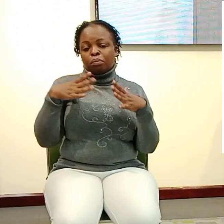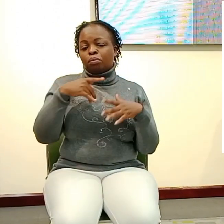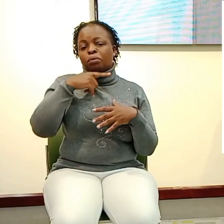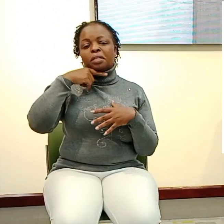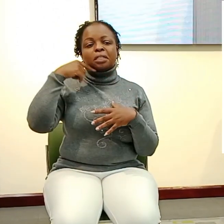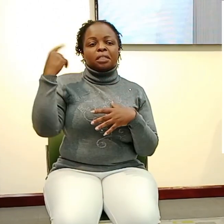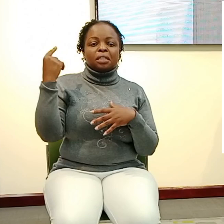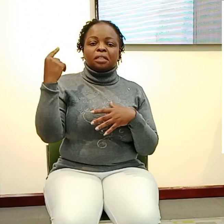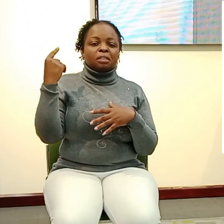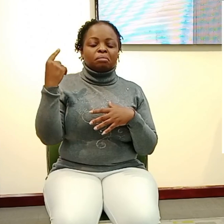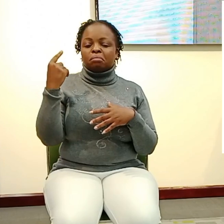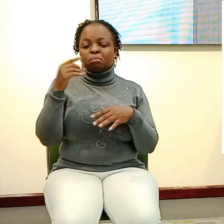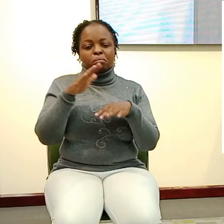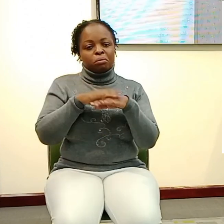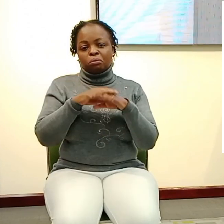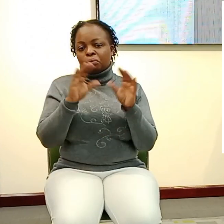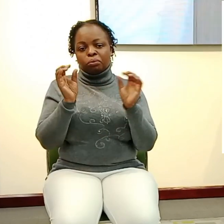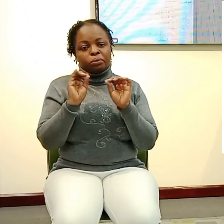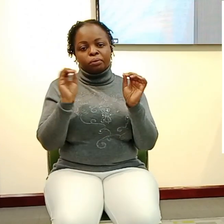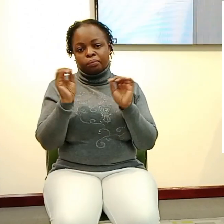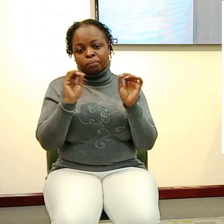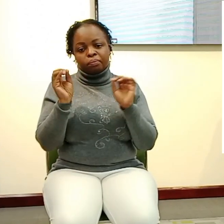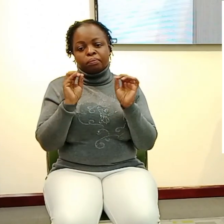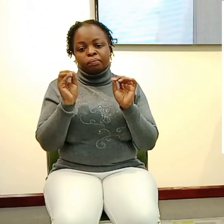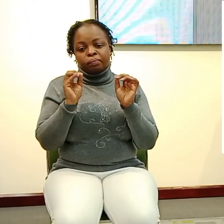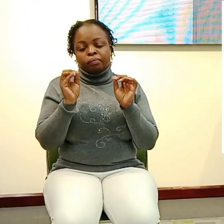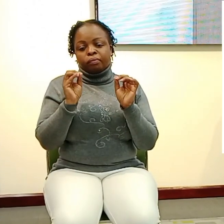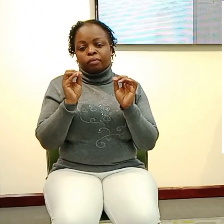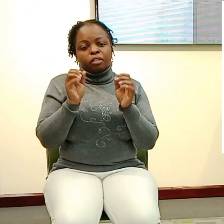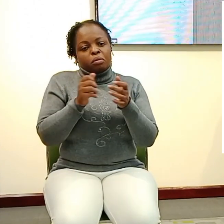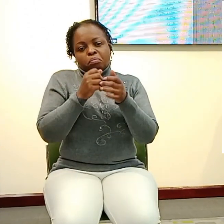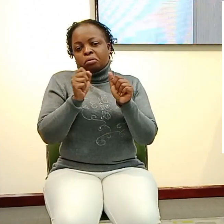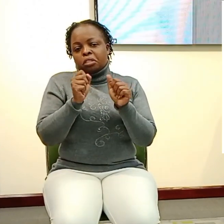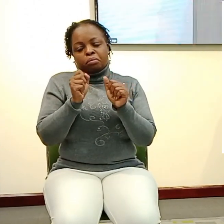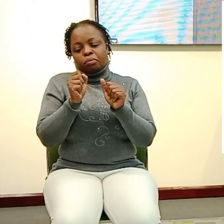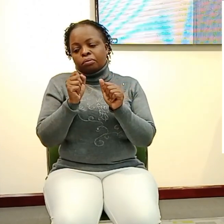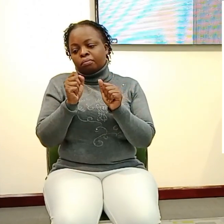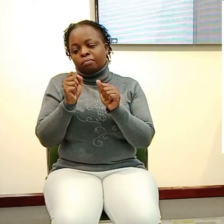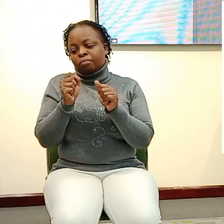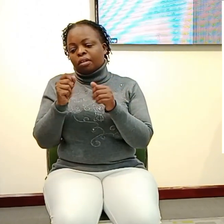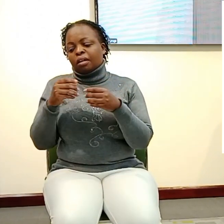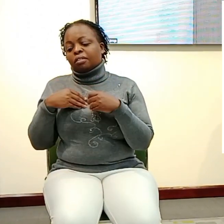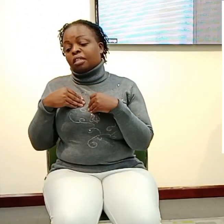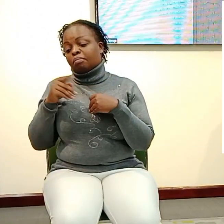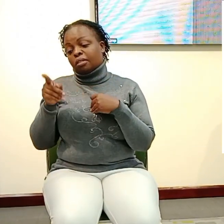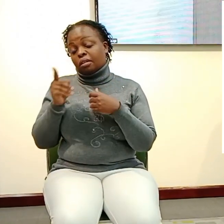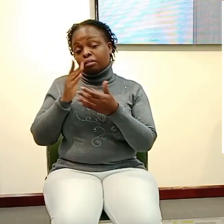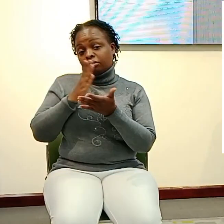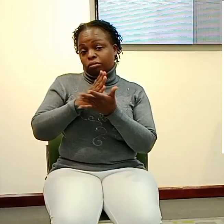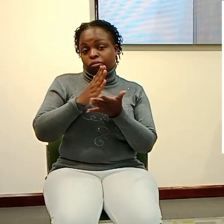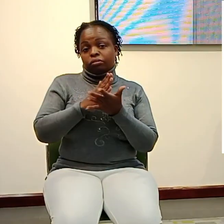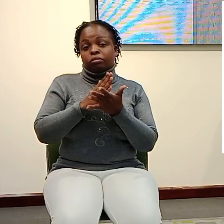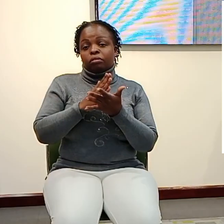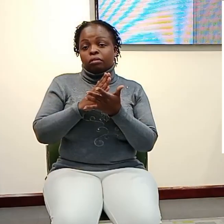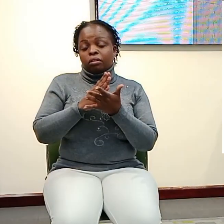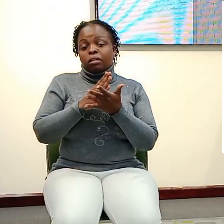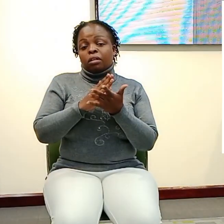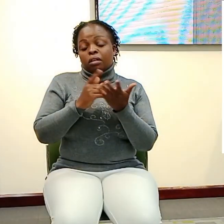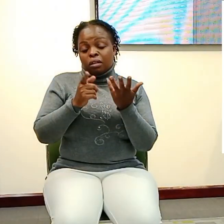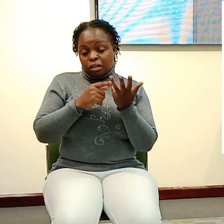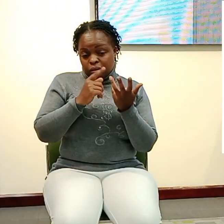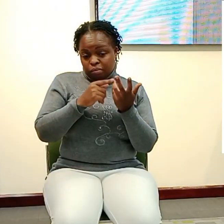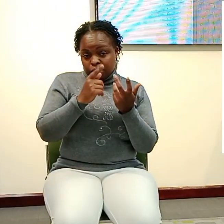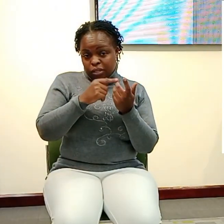killed. I think that's, we can't move around that. That is a fact. The numbers are up for